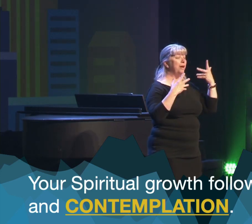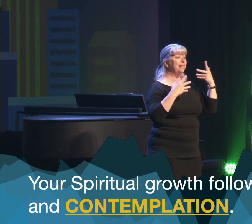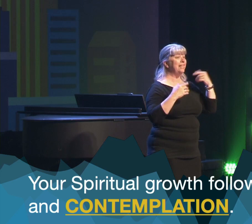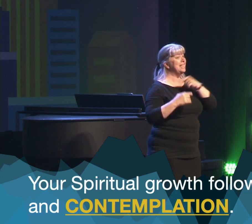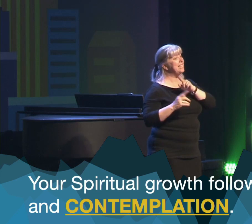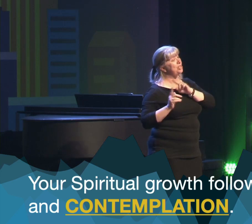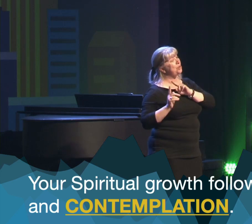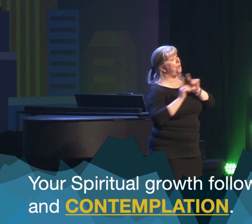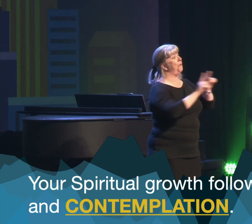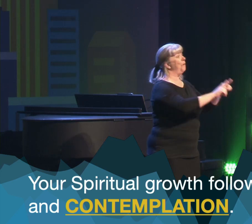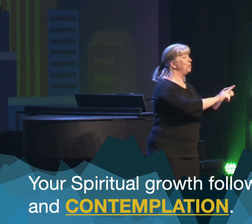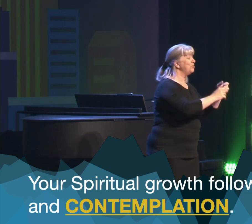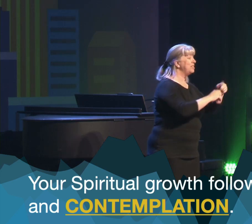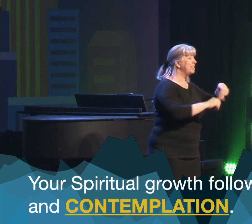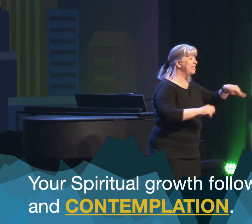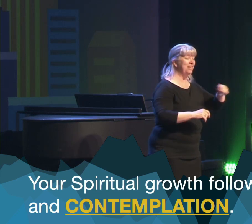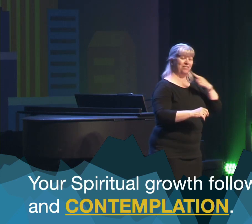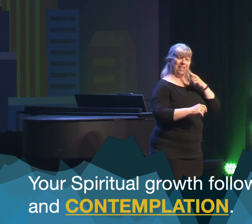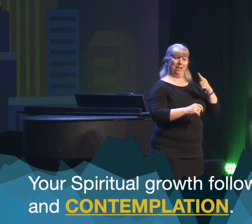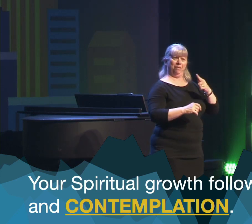goes. And he says,